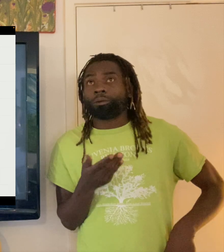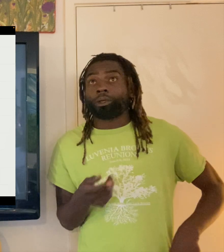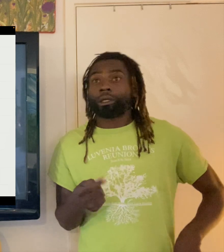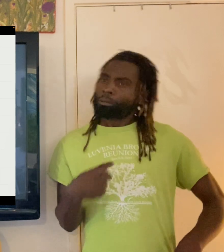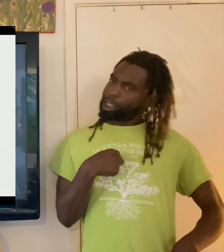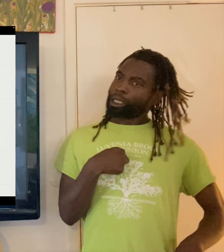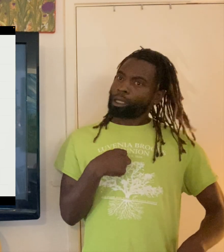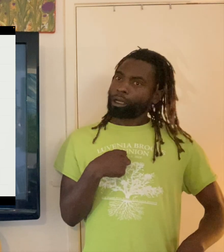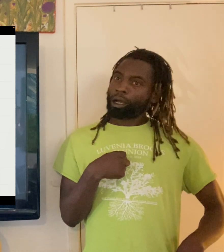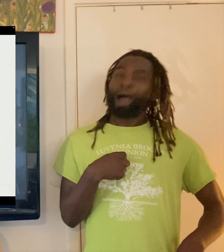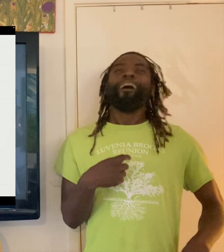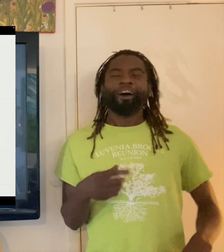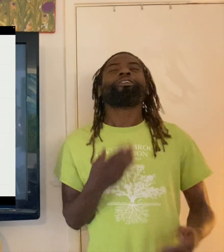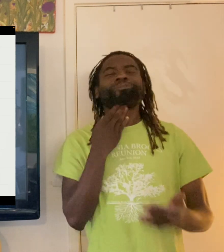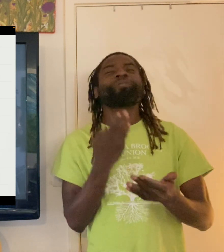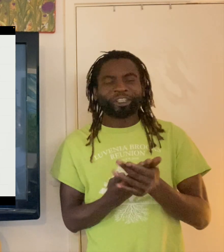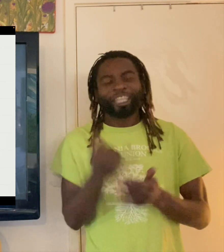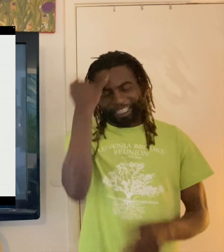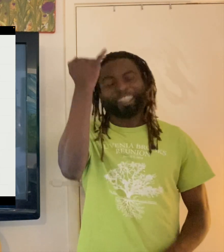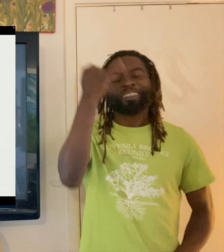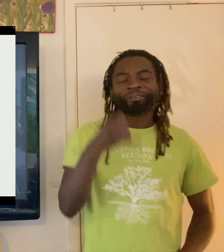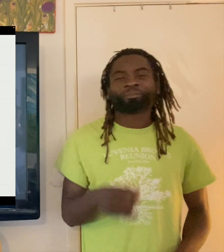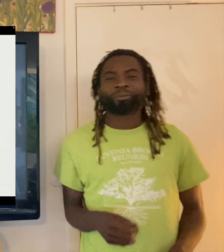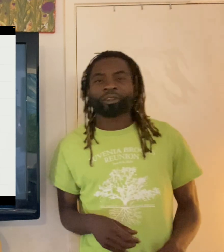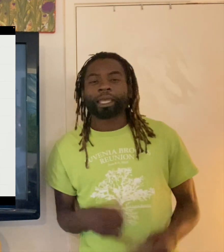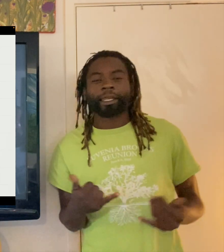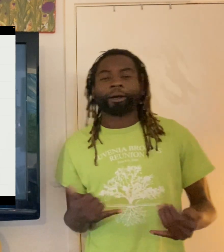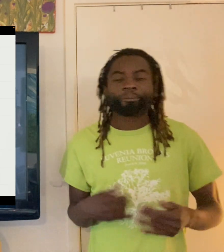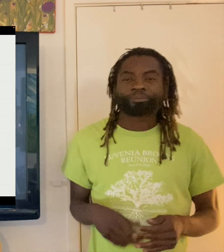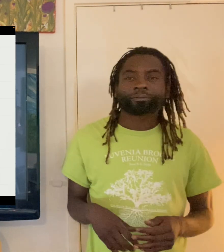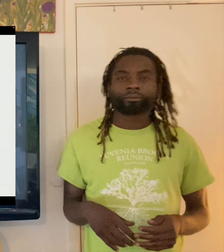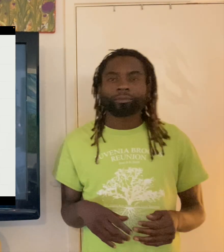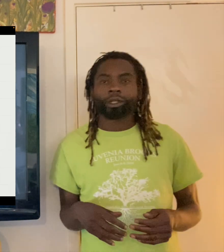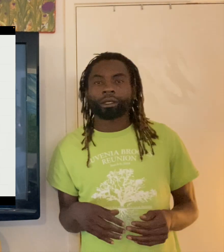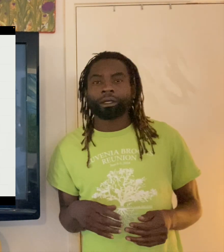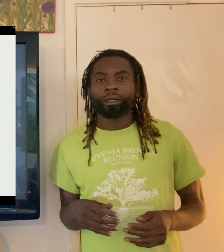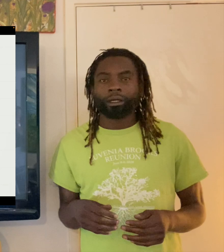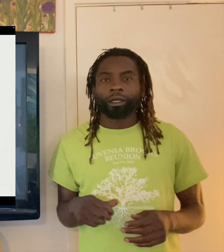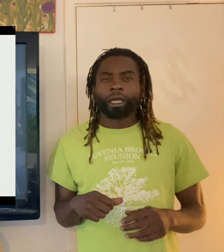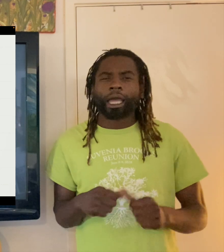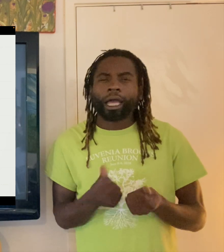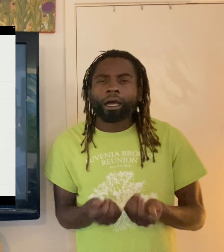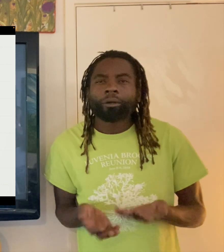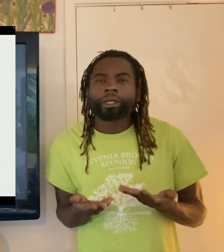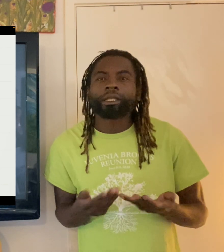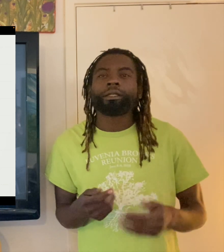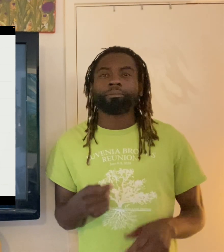good idea. Okay, so now, how many me's do you see?